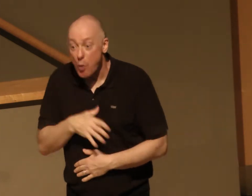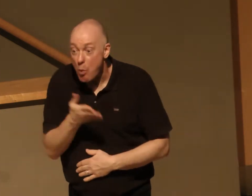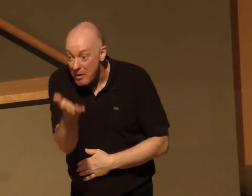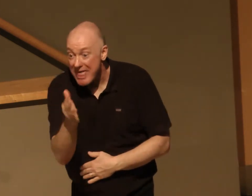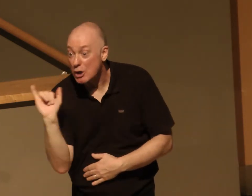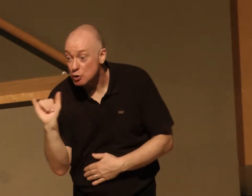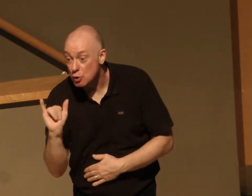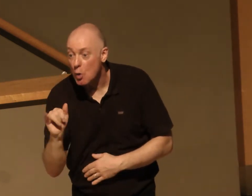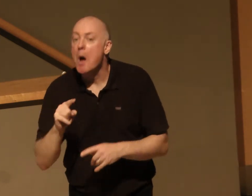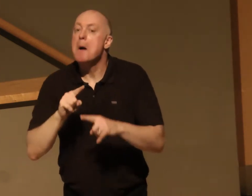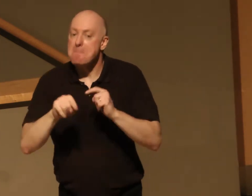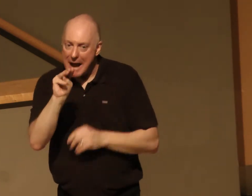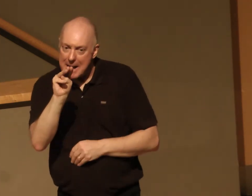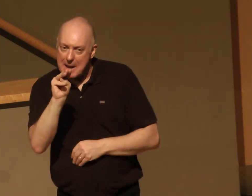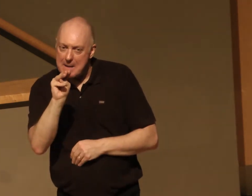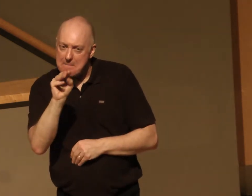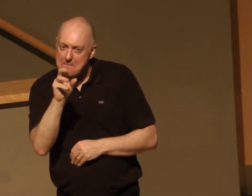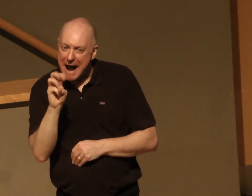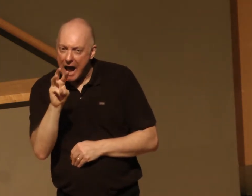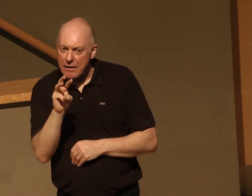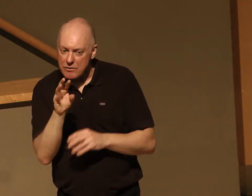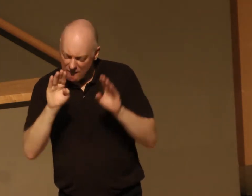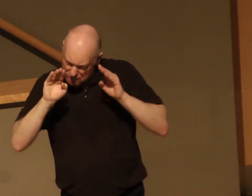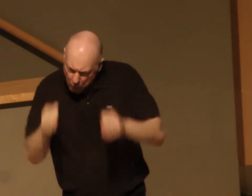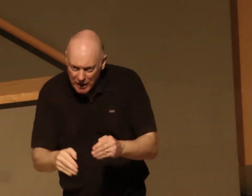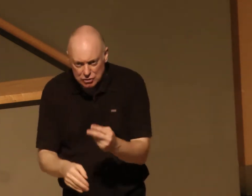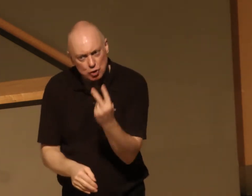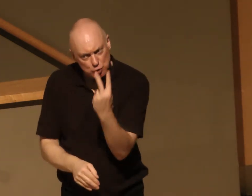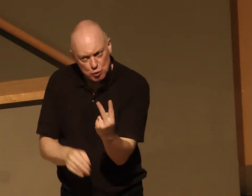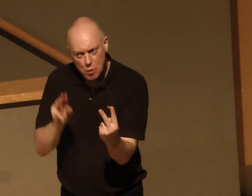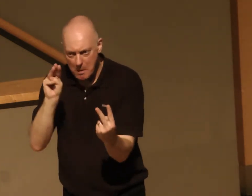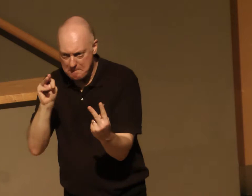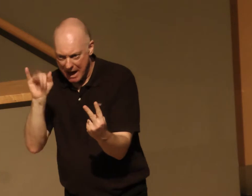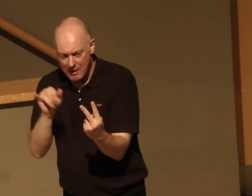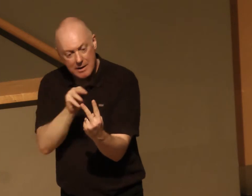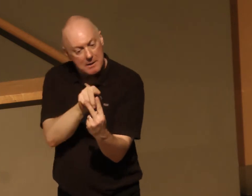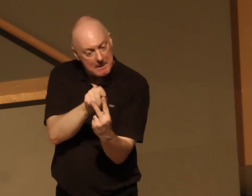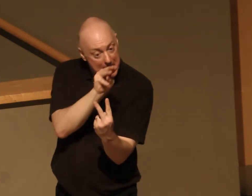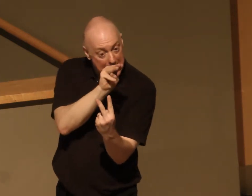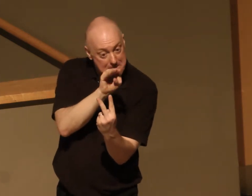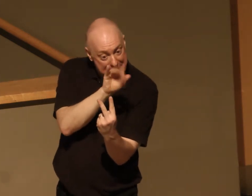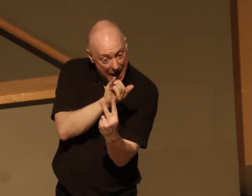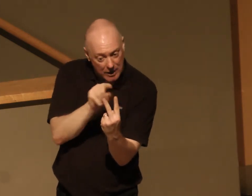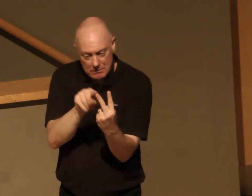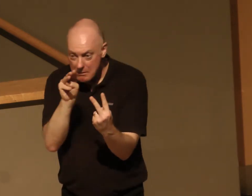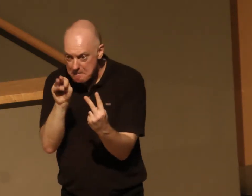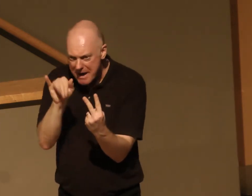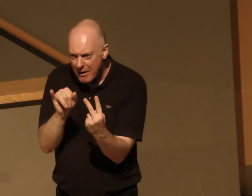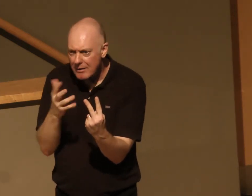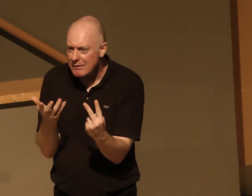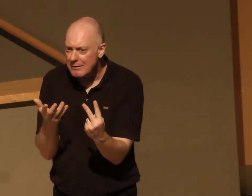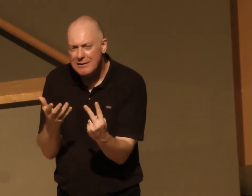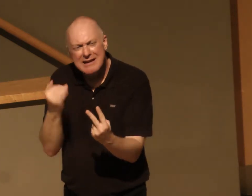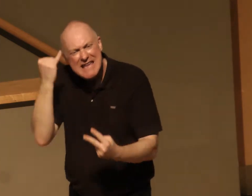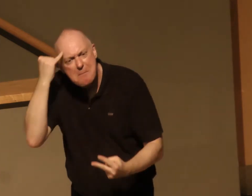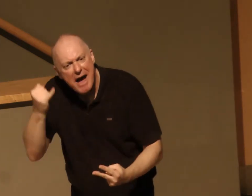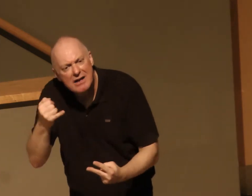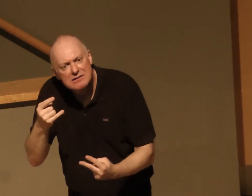to focus particularly on the two Marys. We have to understand what they would have been feeling as they approached the